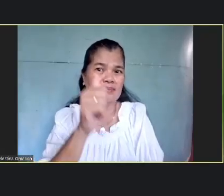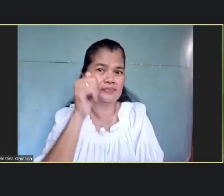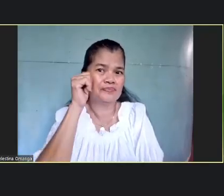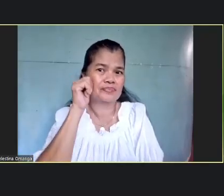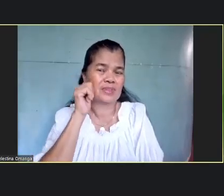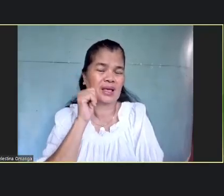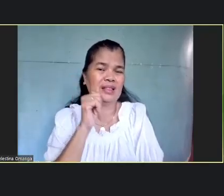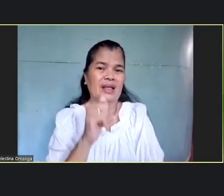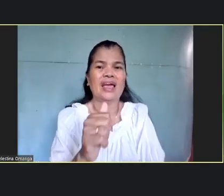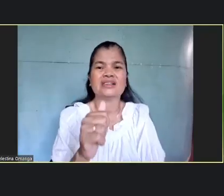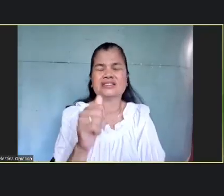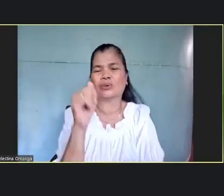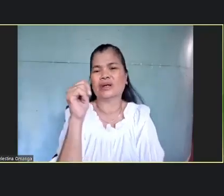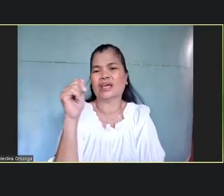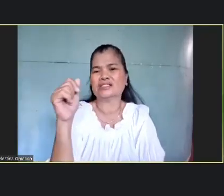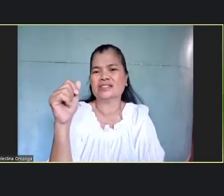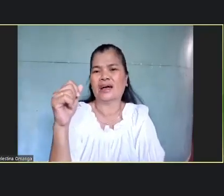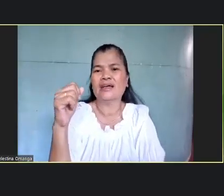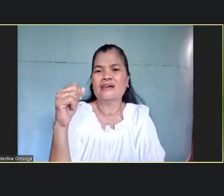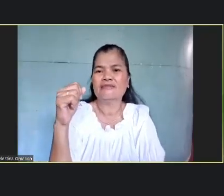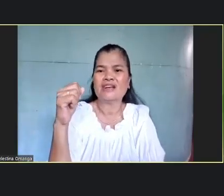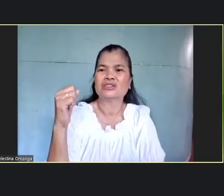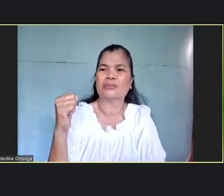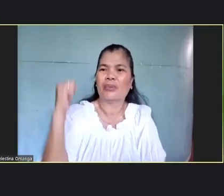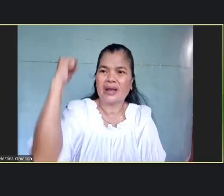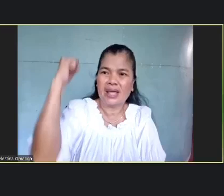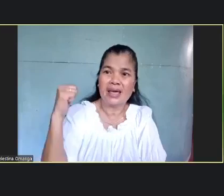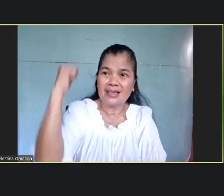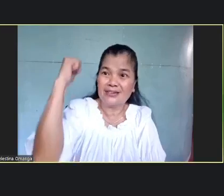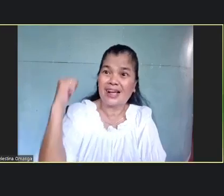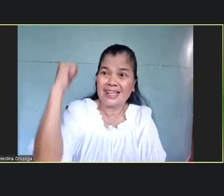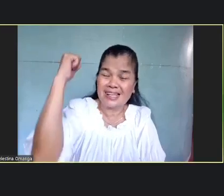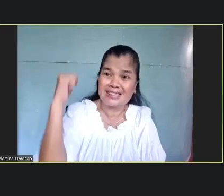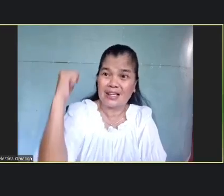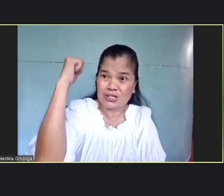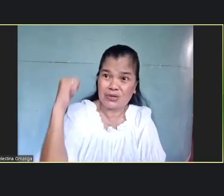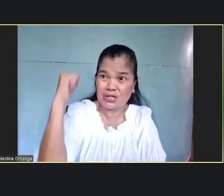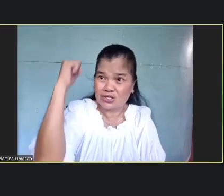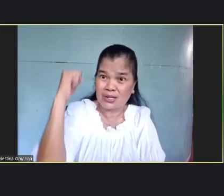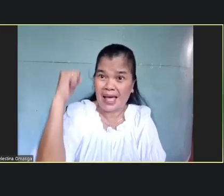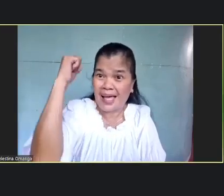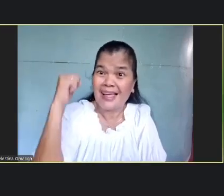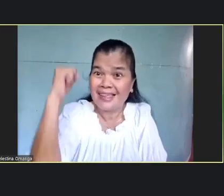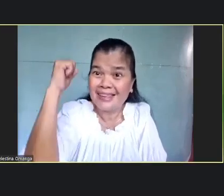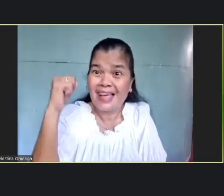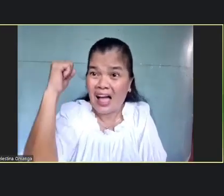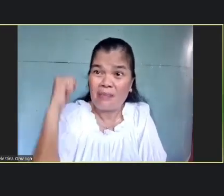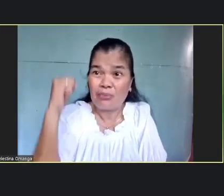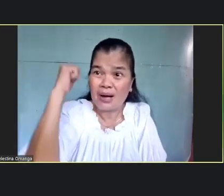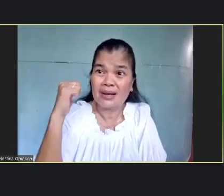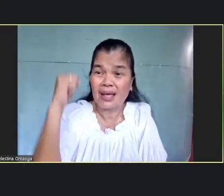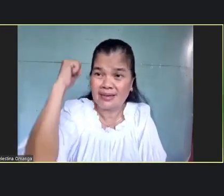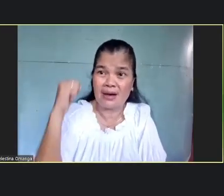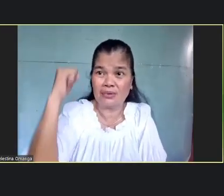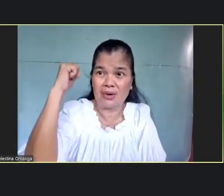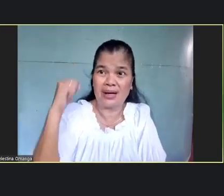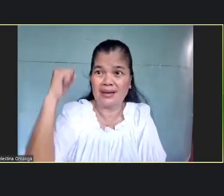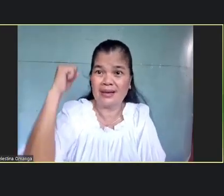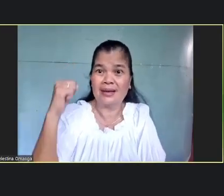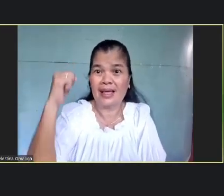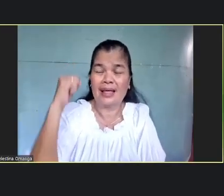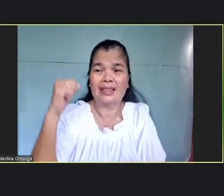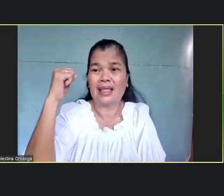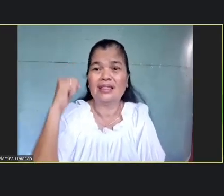forward. The next word is the faster. Pwede, yung kanina sa illustration na upward and